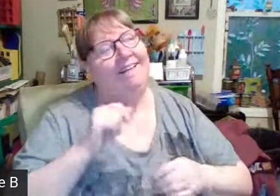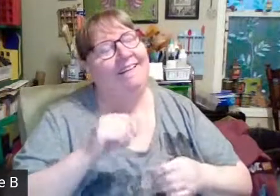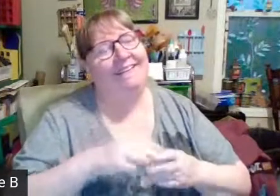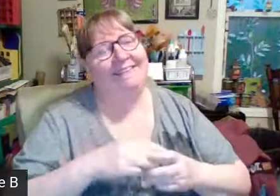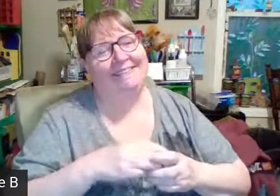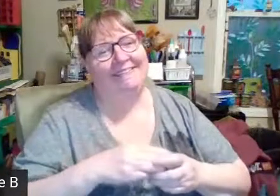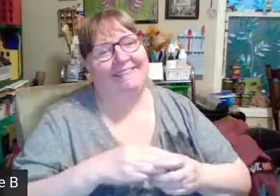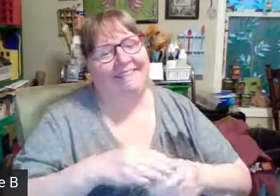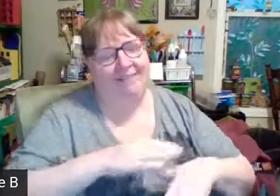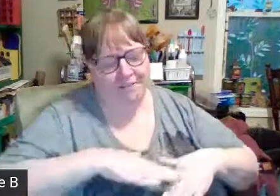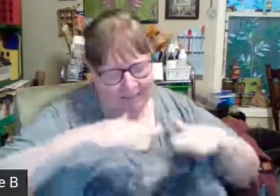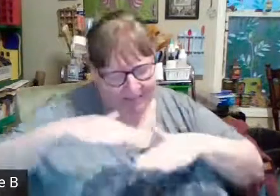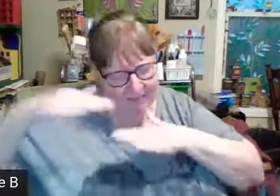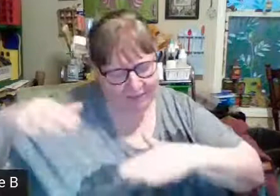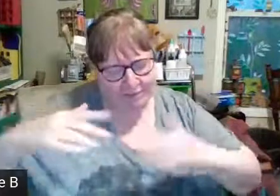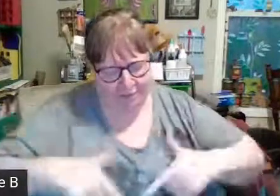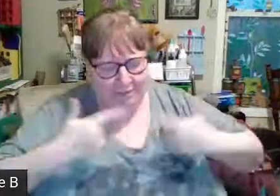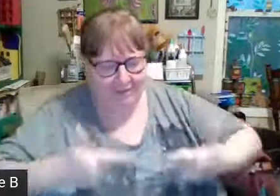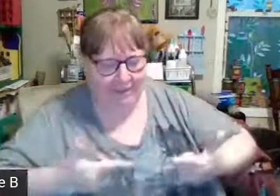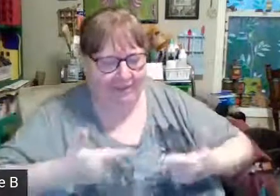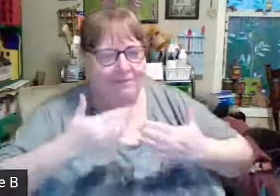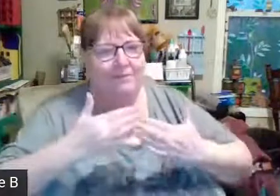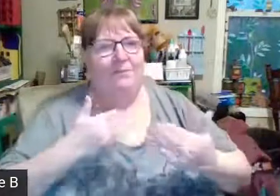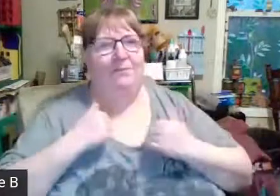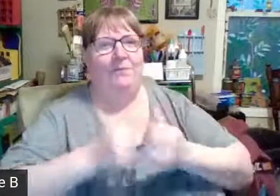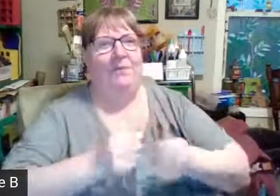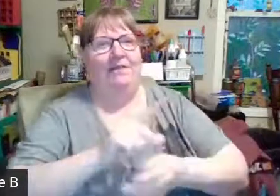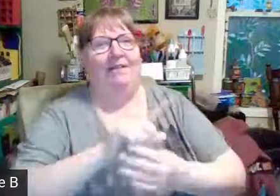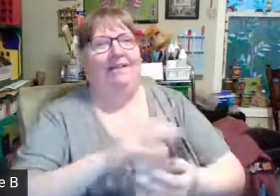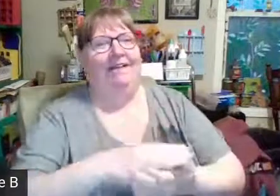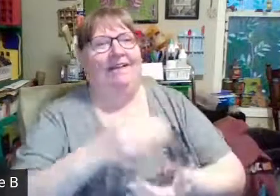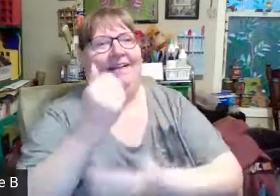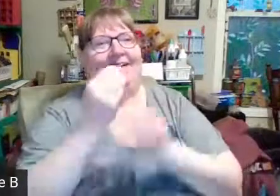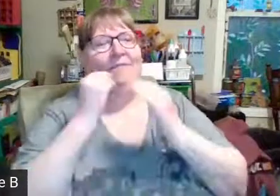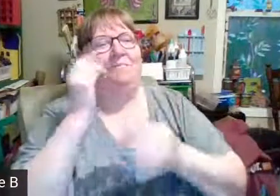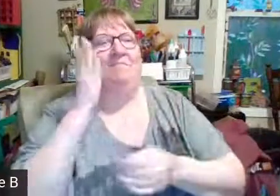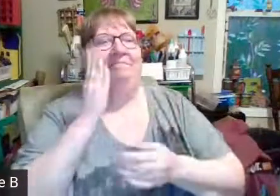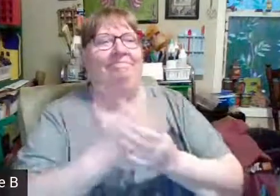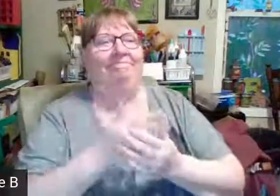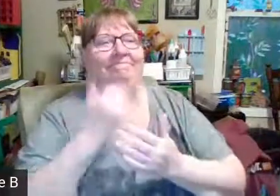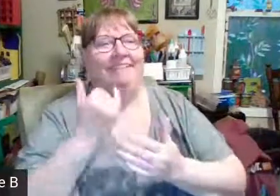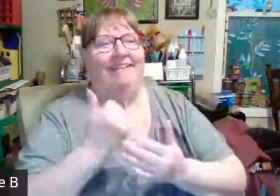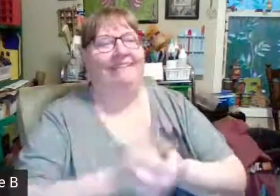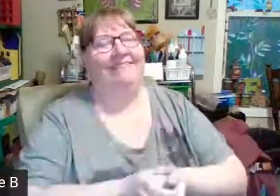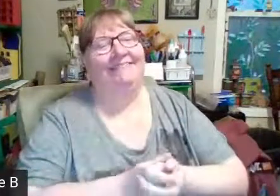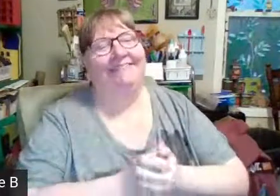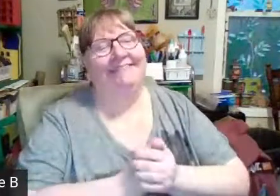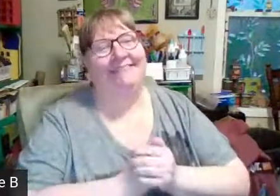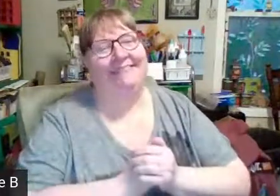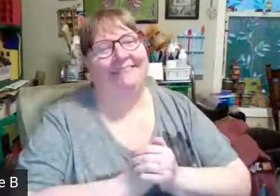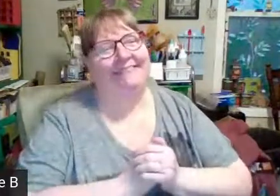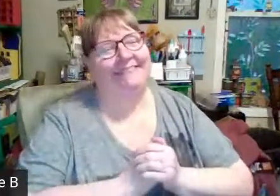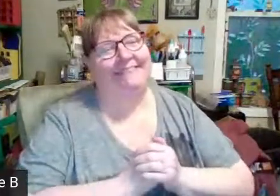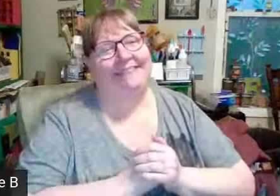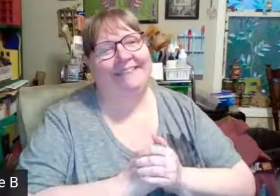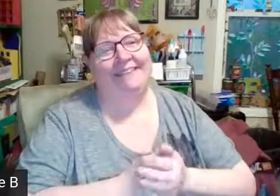a month for both of them, and then about 2 months for just my grandson. So yeah, plus homeschooling,